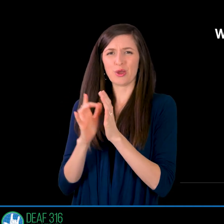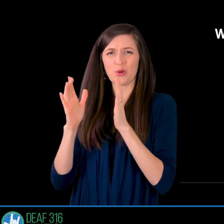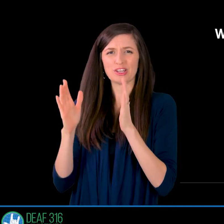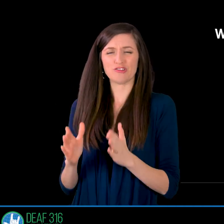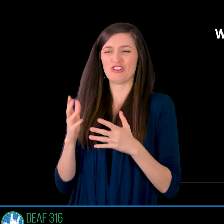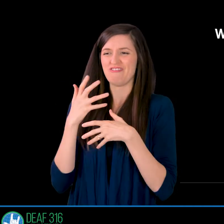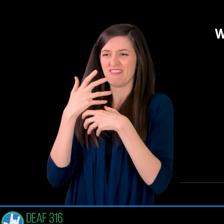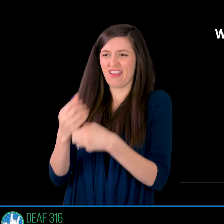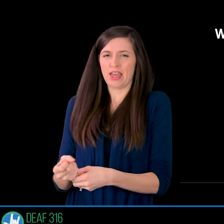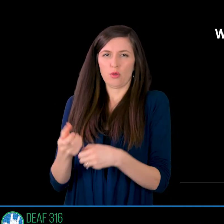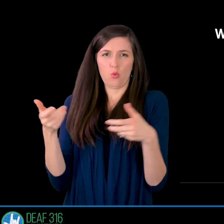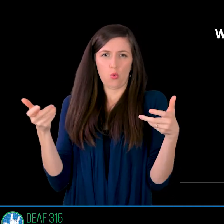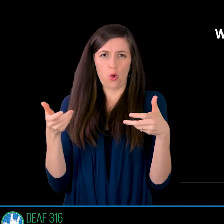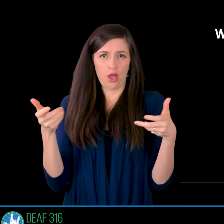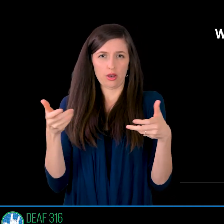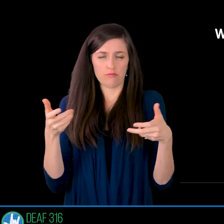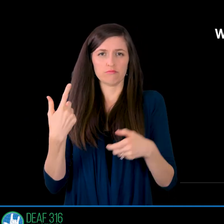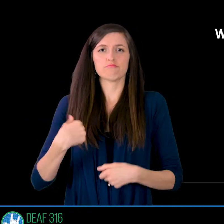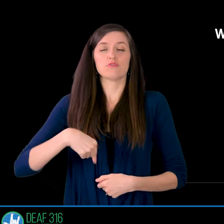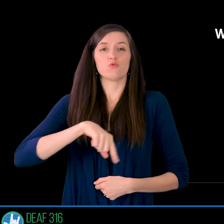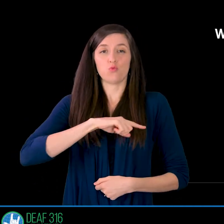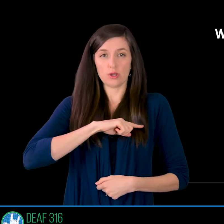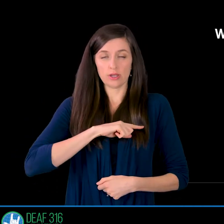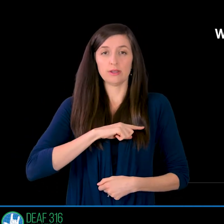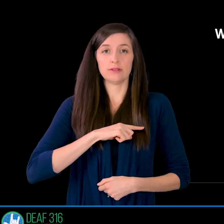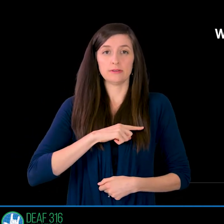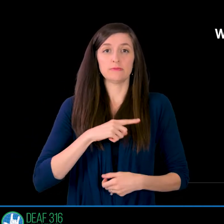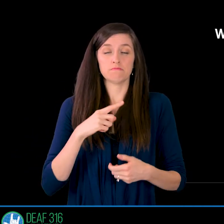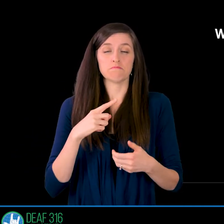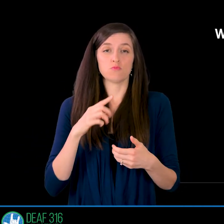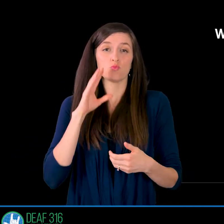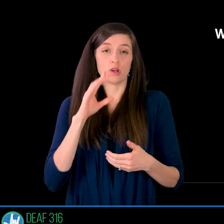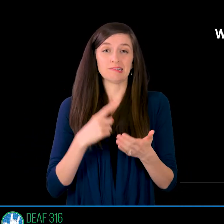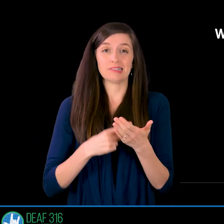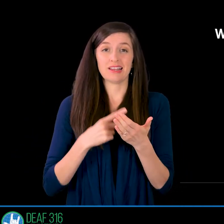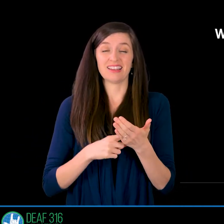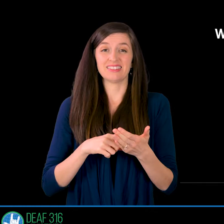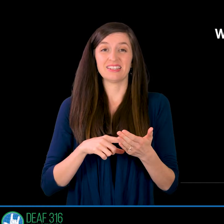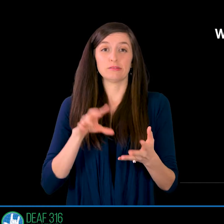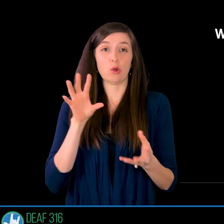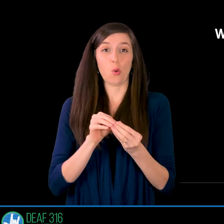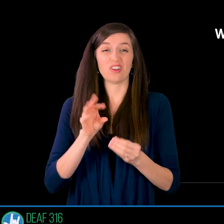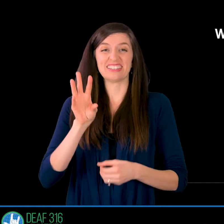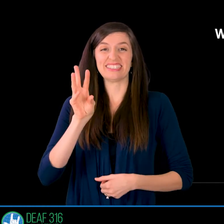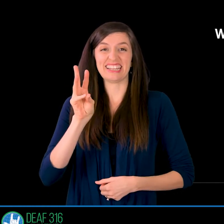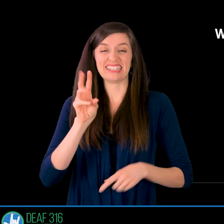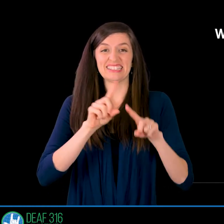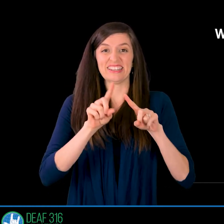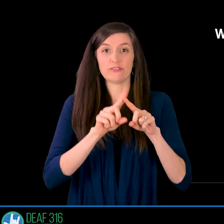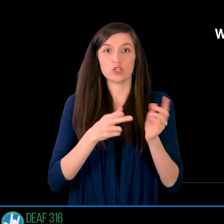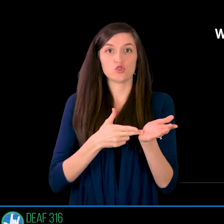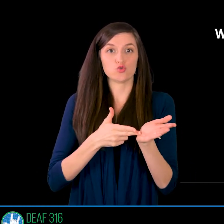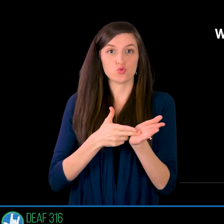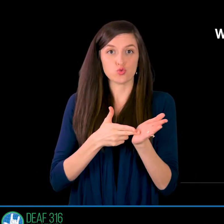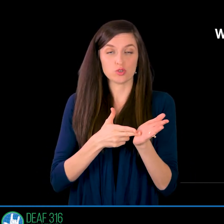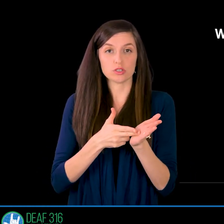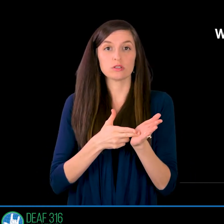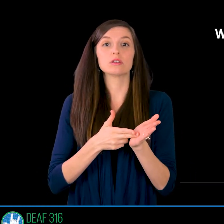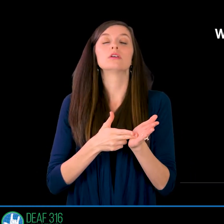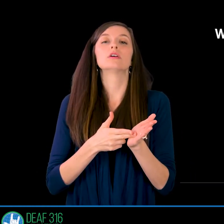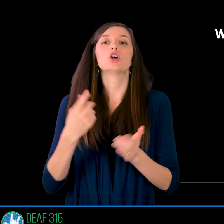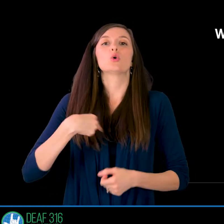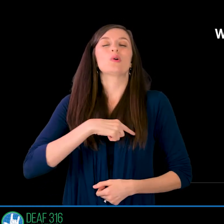of Christianity? 6 biblical truths. And we pointed out that the